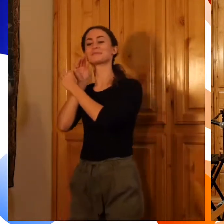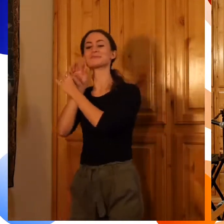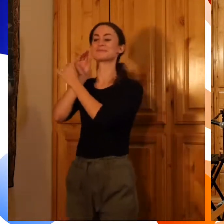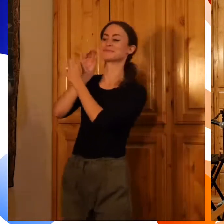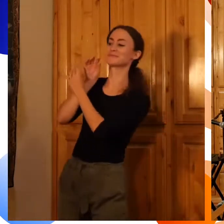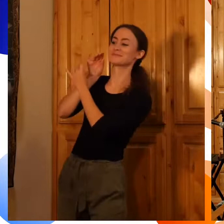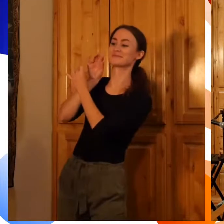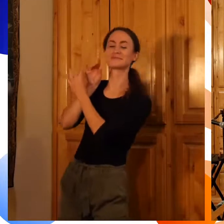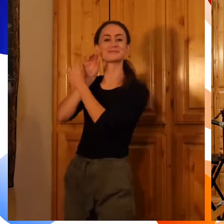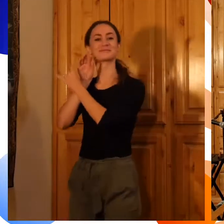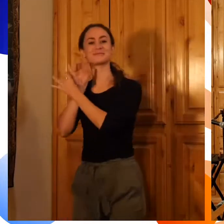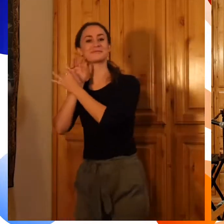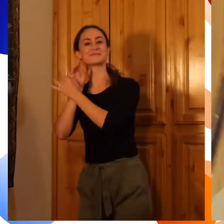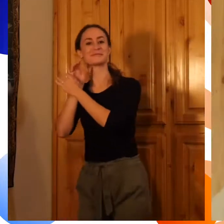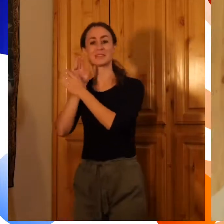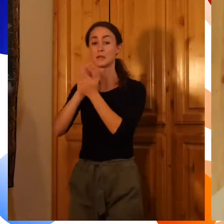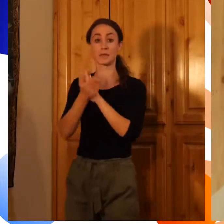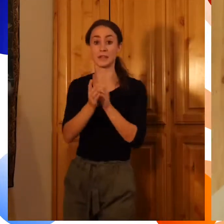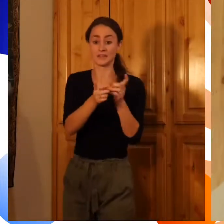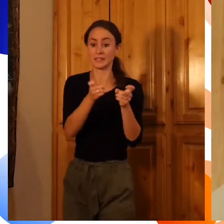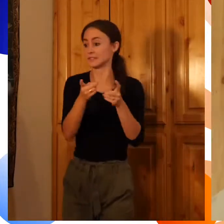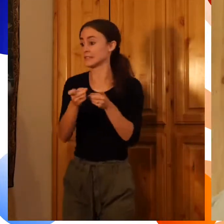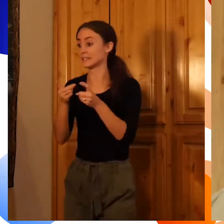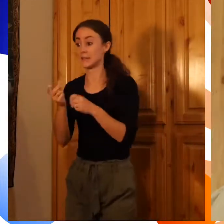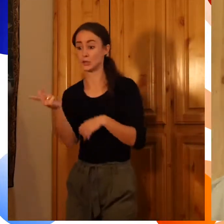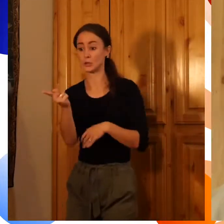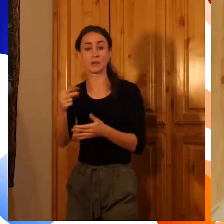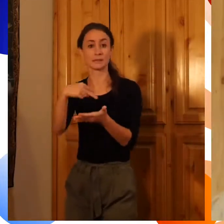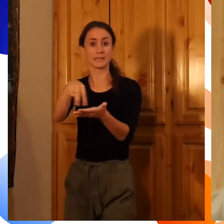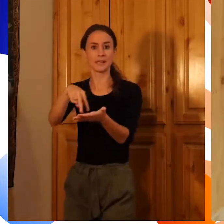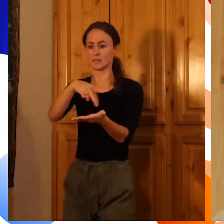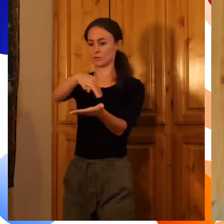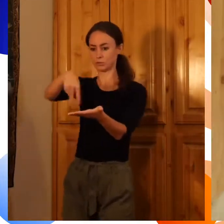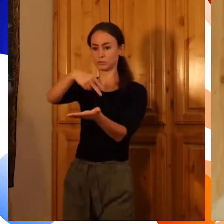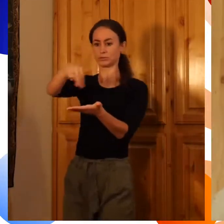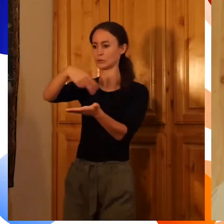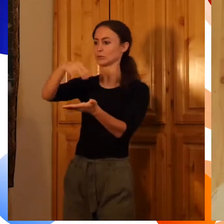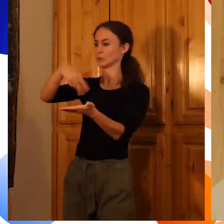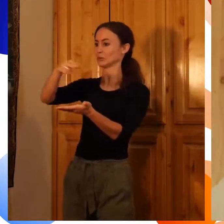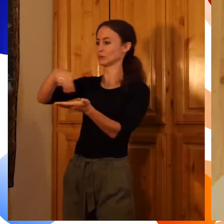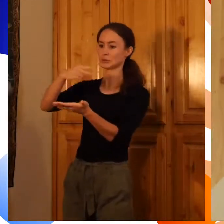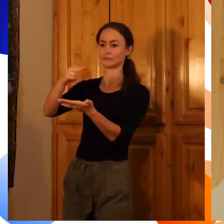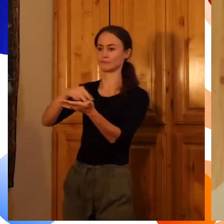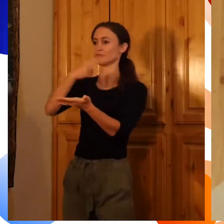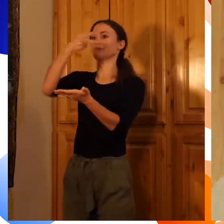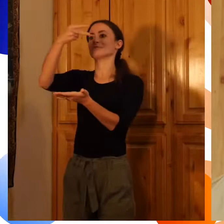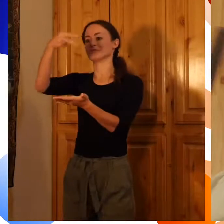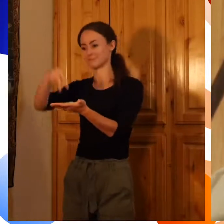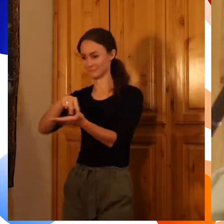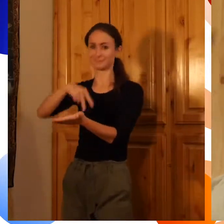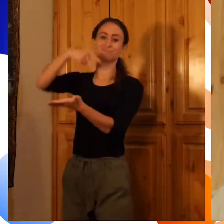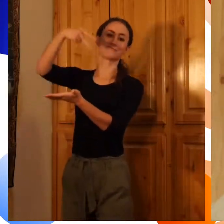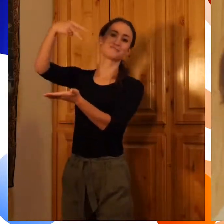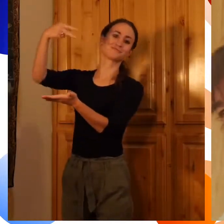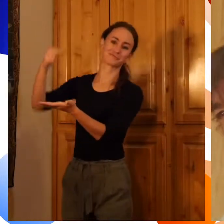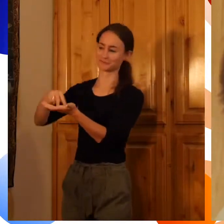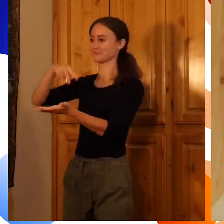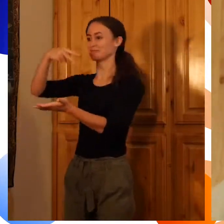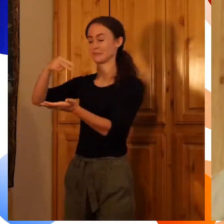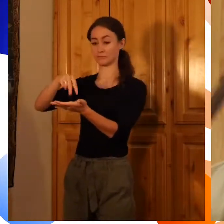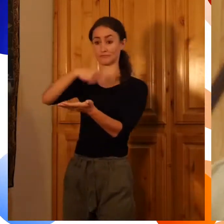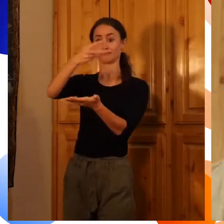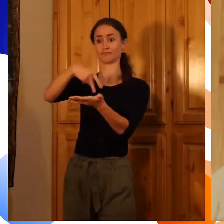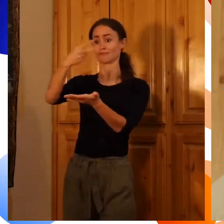Faster and faster the goblins danced. They spun around like tops. They leaped high into the air like deer. They began to somersault and cartwheel